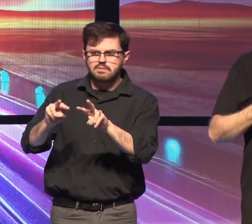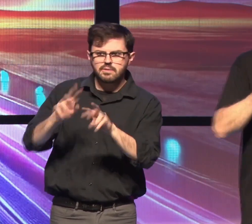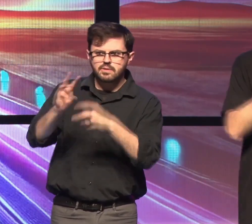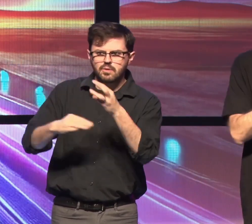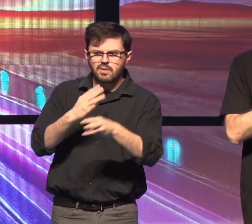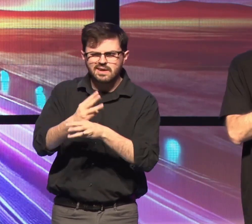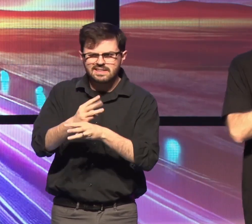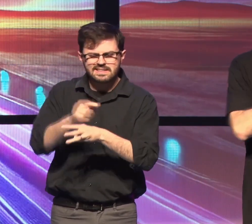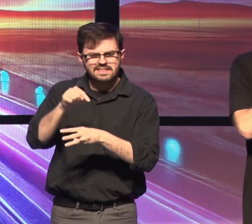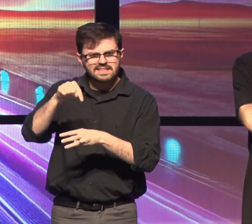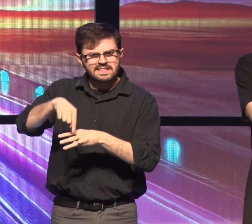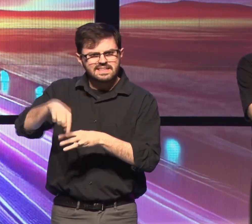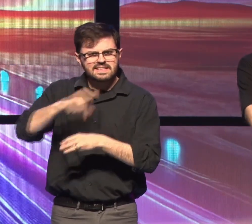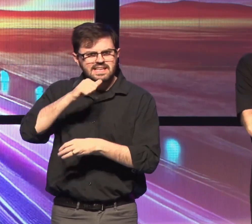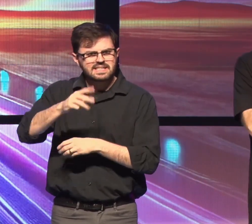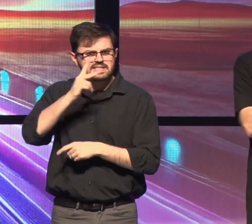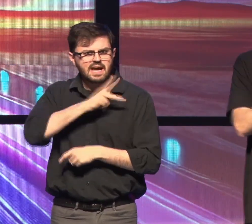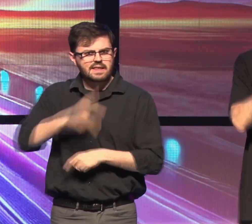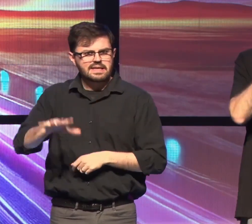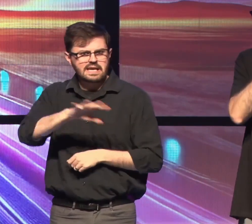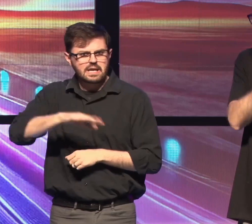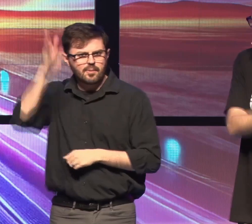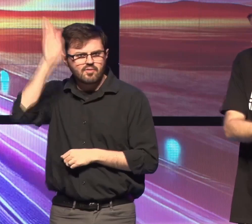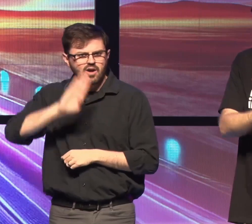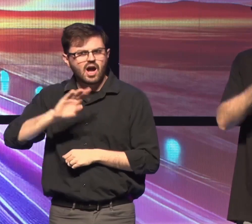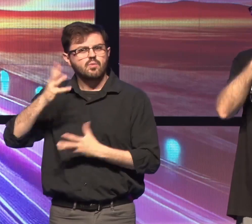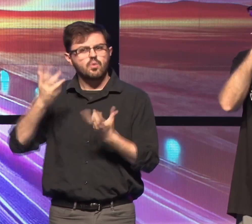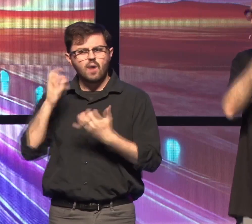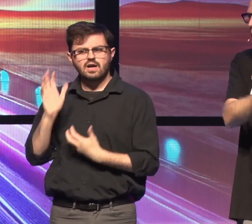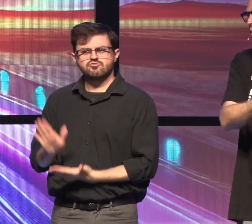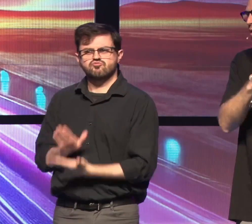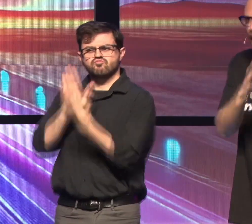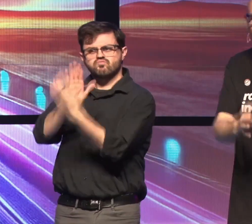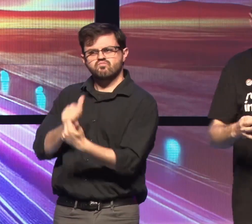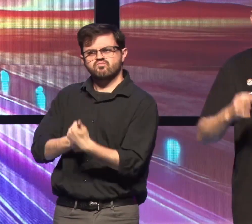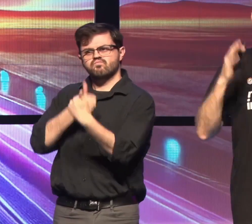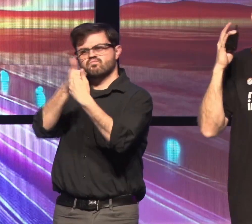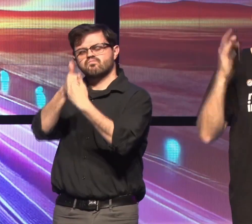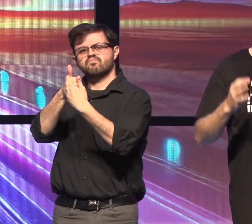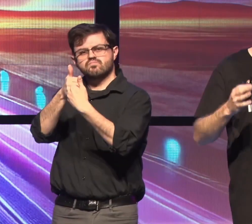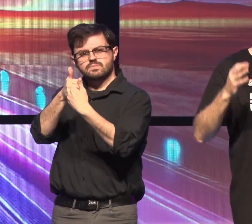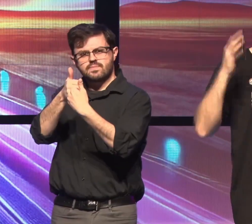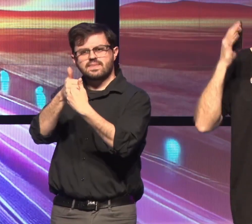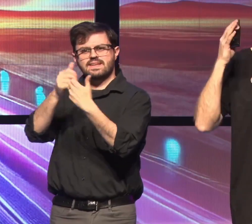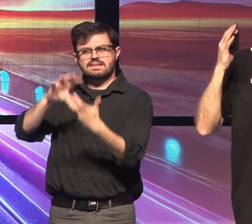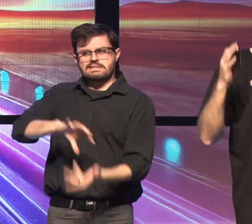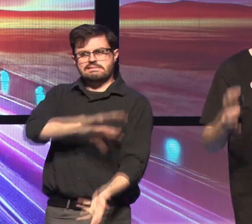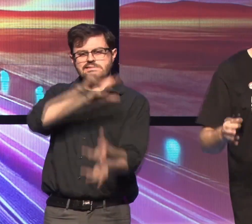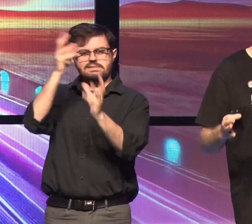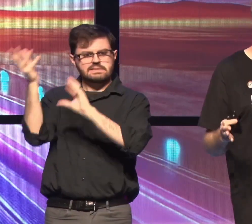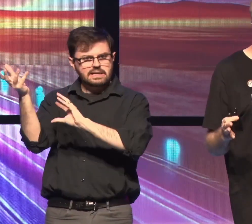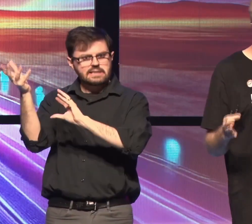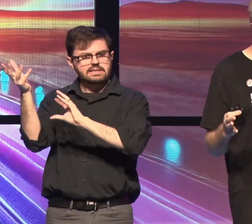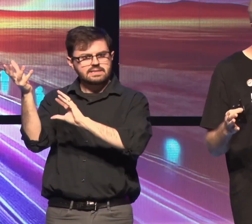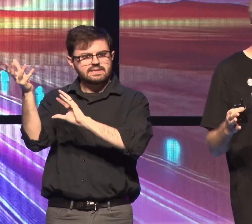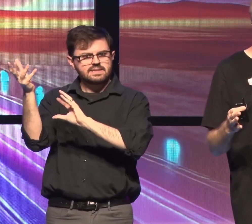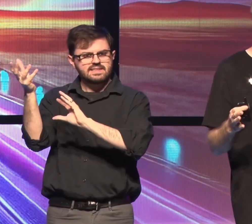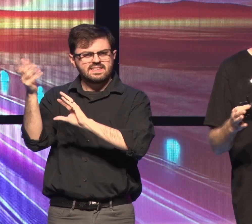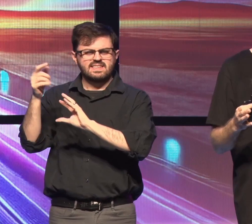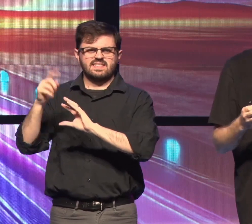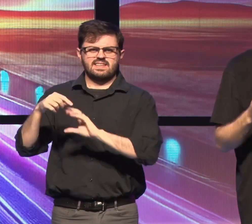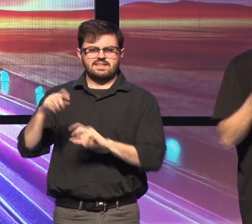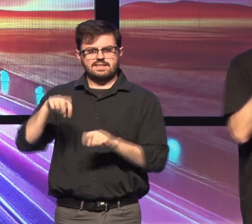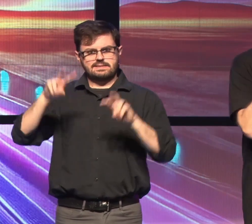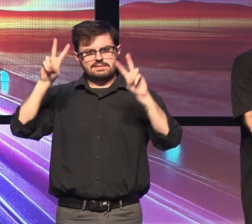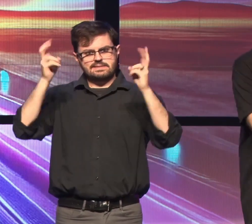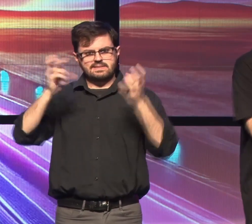want to distort this, they want to confront this distorted moral narrative of religious nationalism.